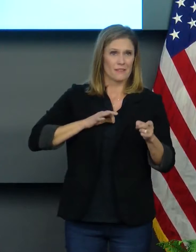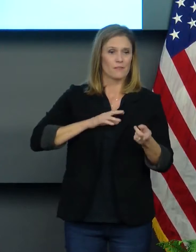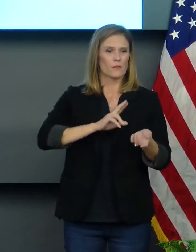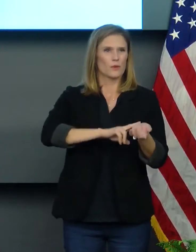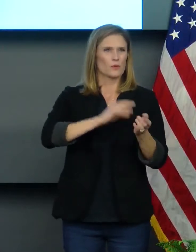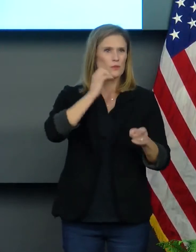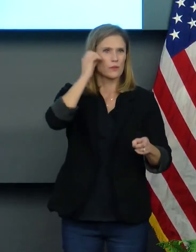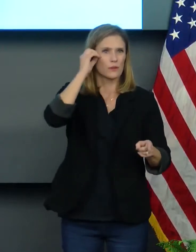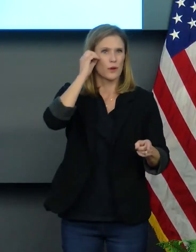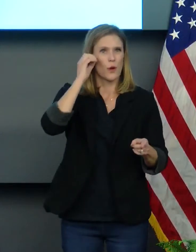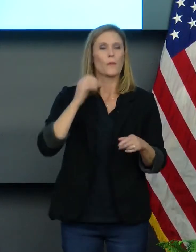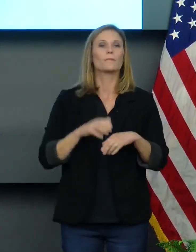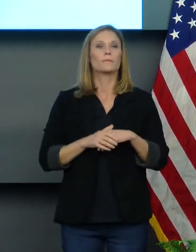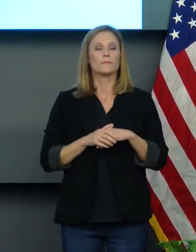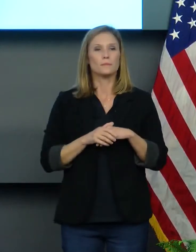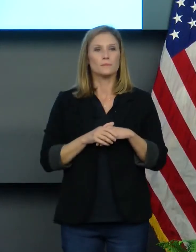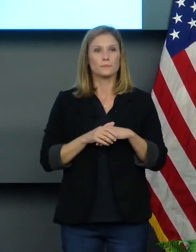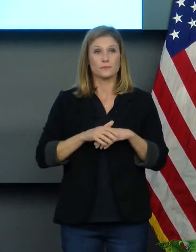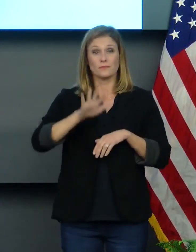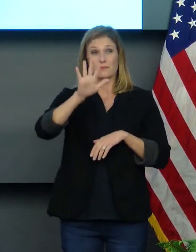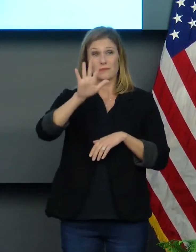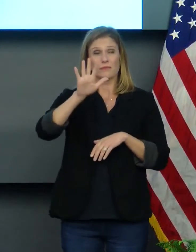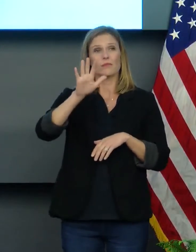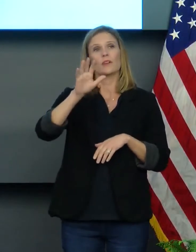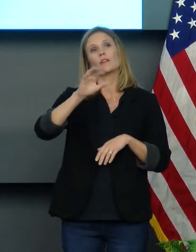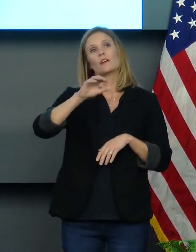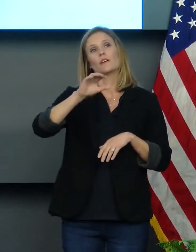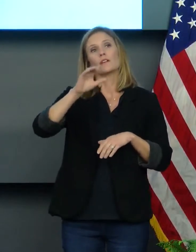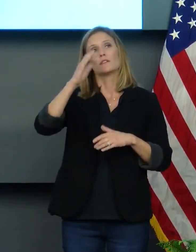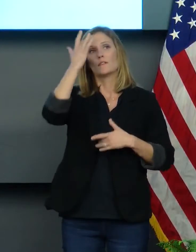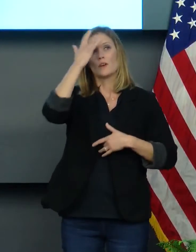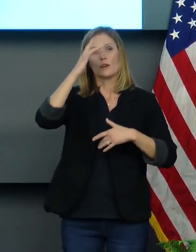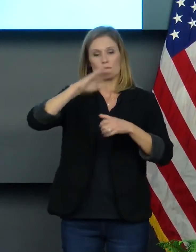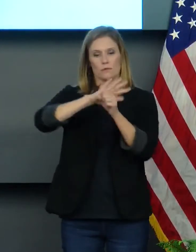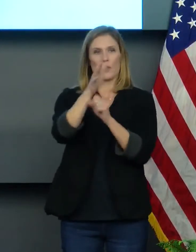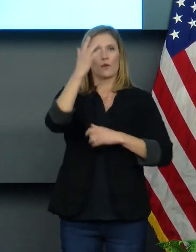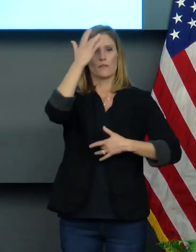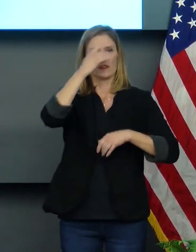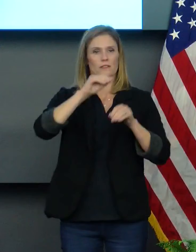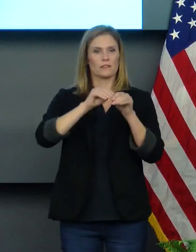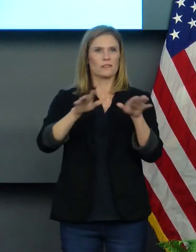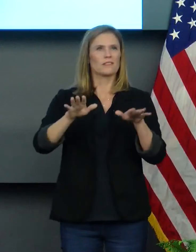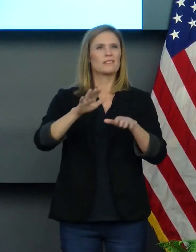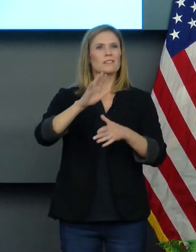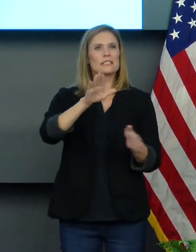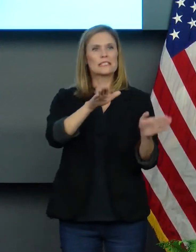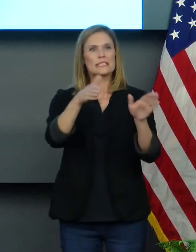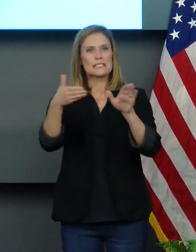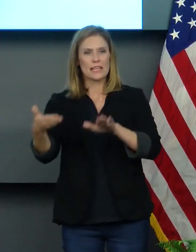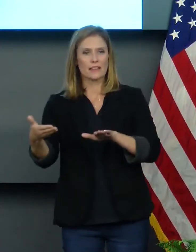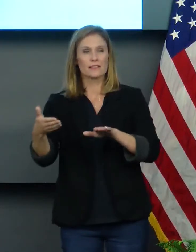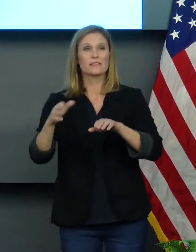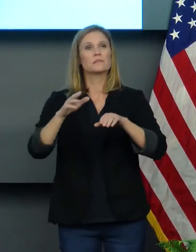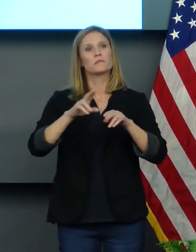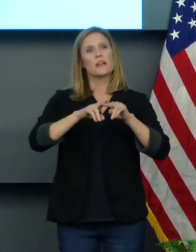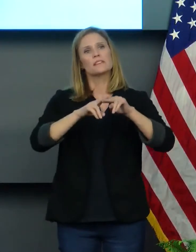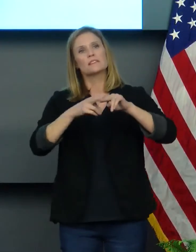prior. And we had 5 COVID-19 deaths amongst nursing home residents. That's down from 8 the week